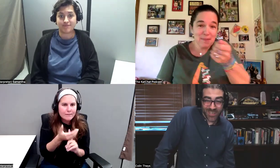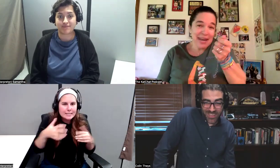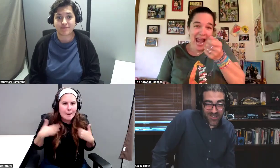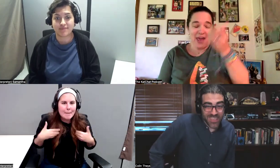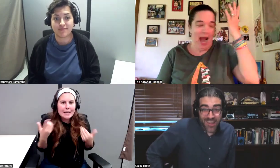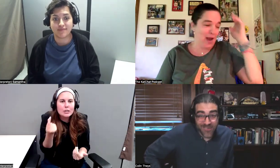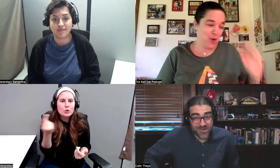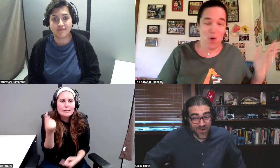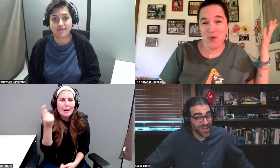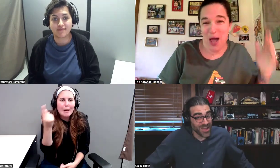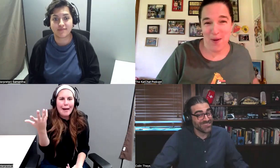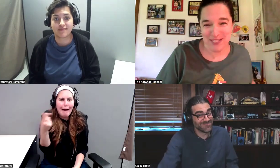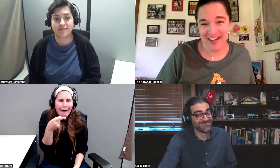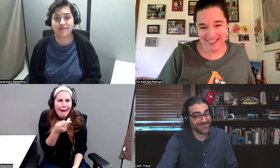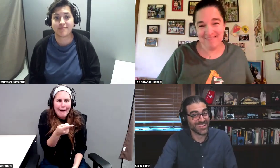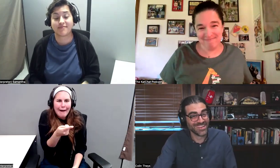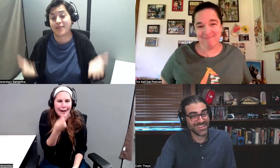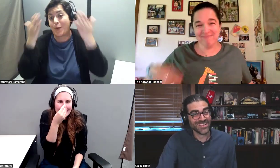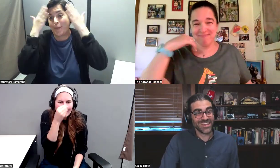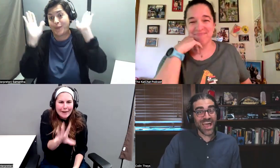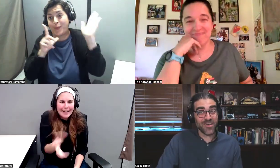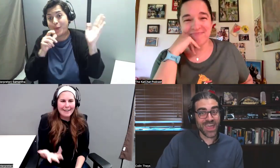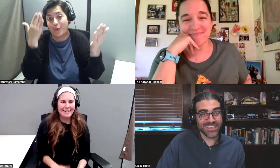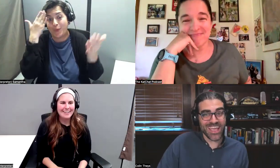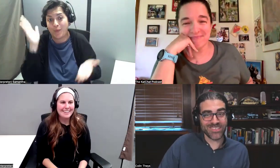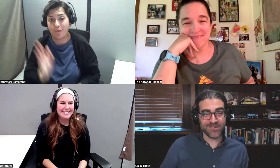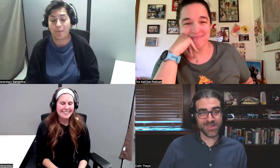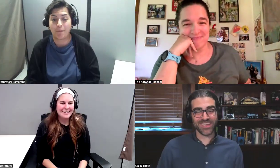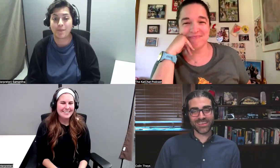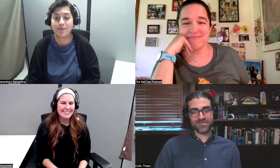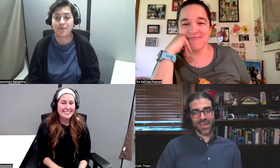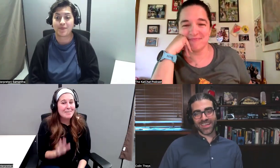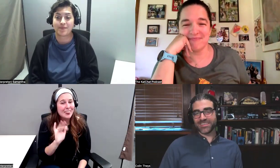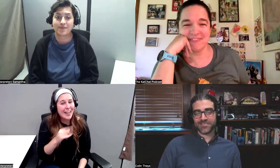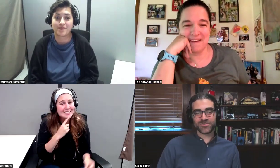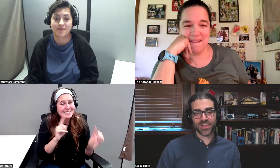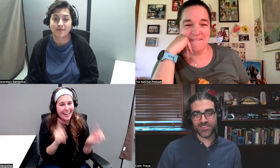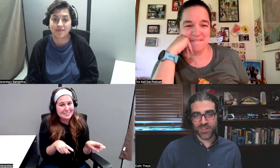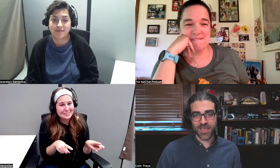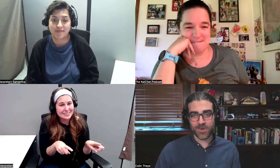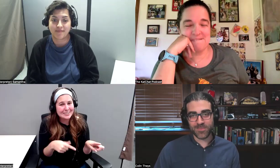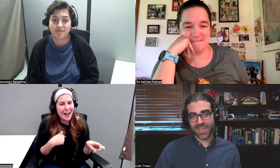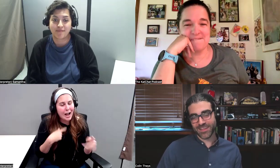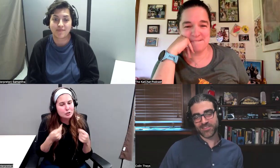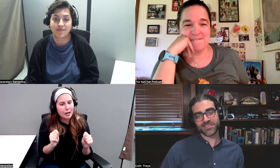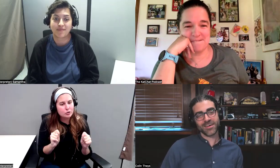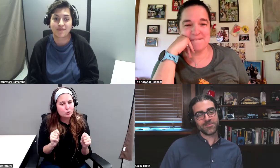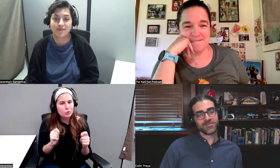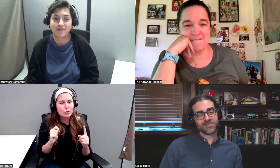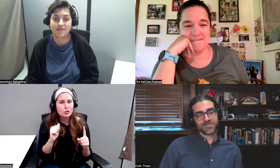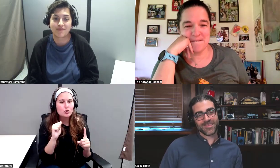Like the they don't care banana, what you although want. who knows? Yeah, no, that is the answer. I tried to trick them with